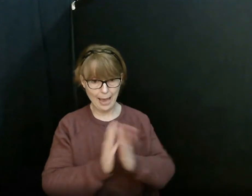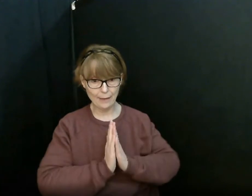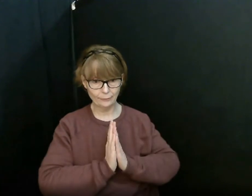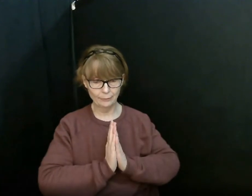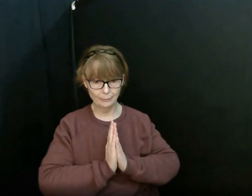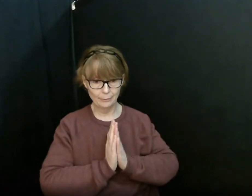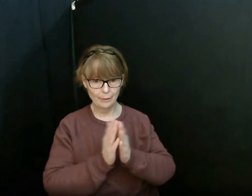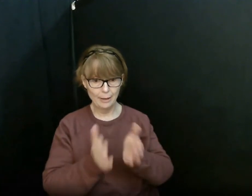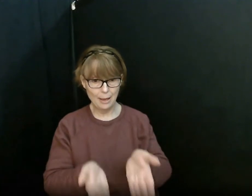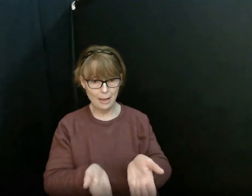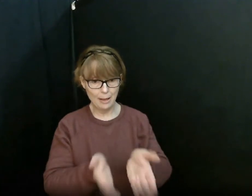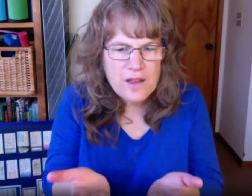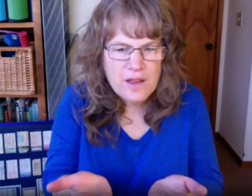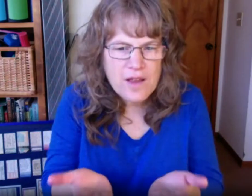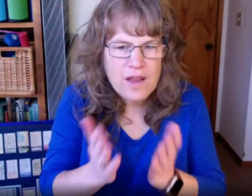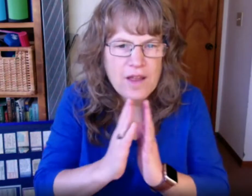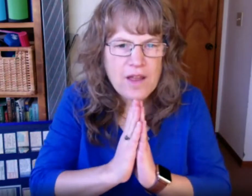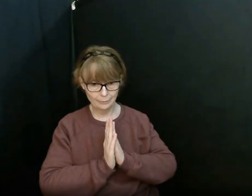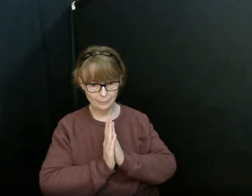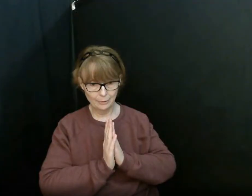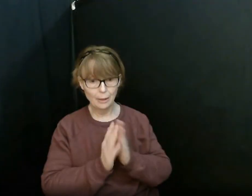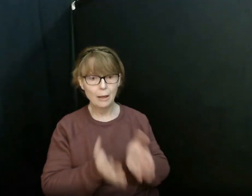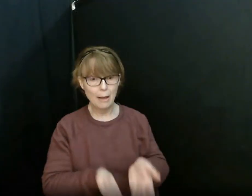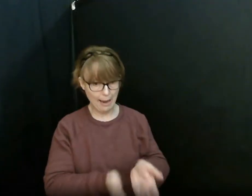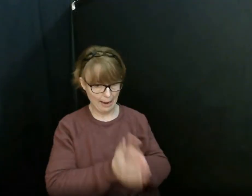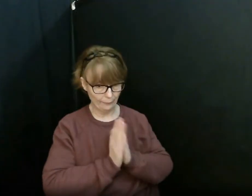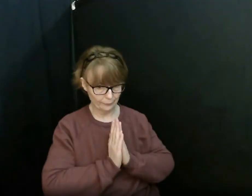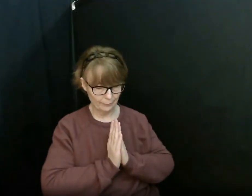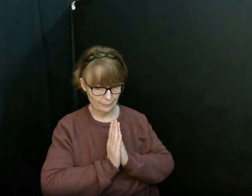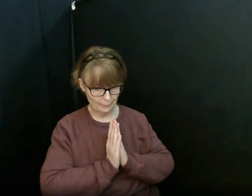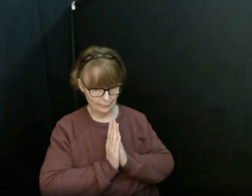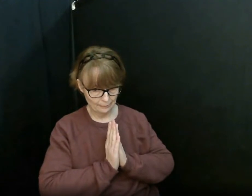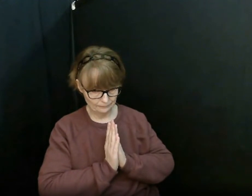Ask. Okay. Ask. Ask. Ask. Okay.